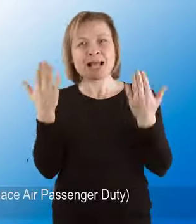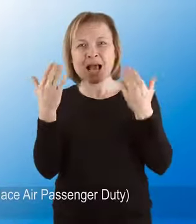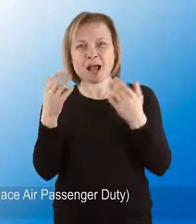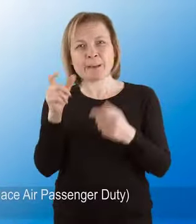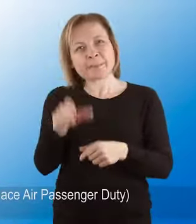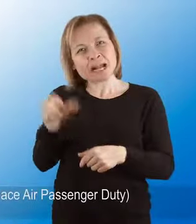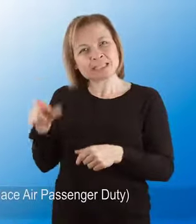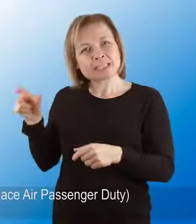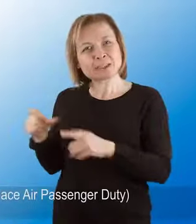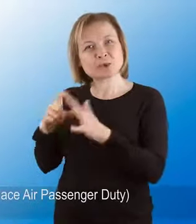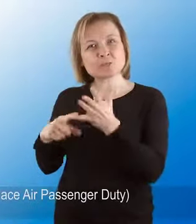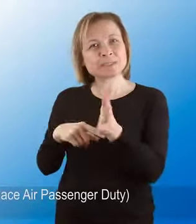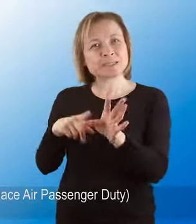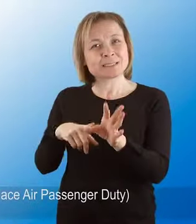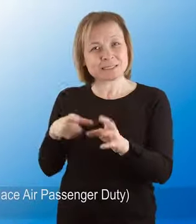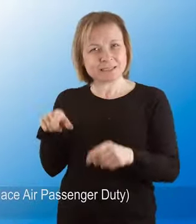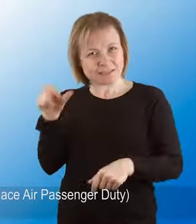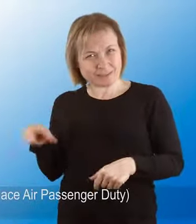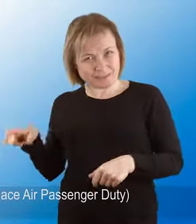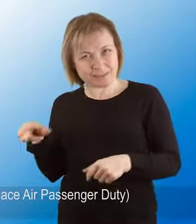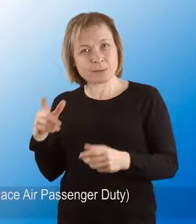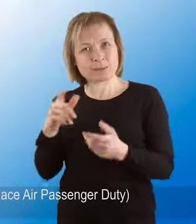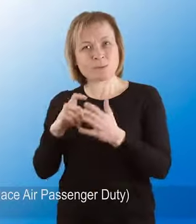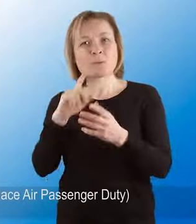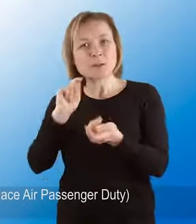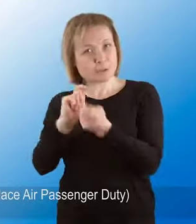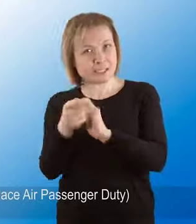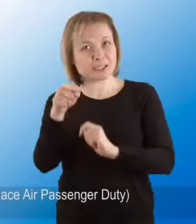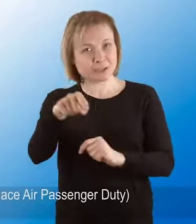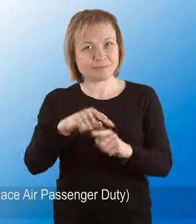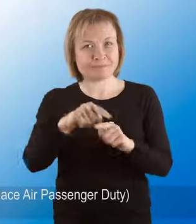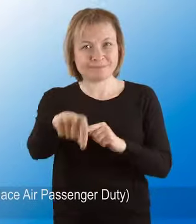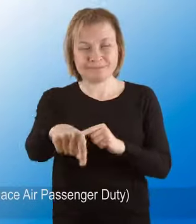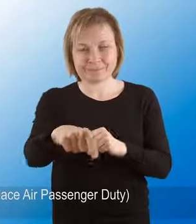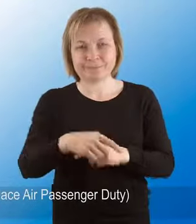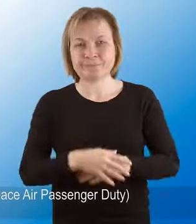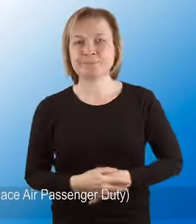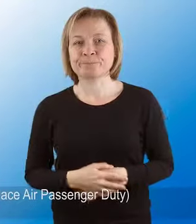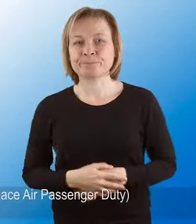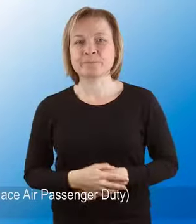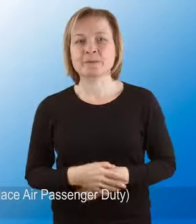tax, which will replace air passenger duty.